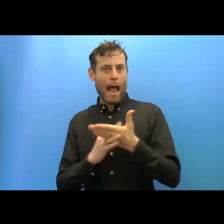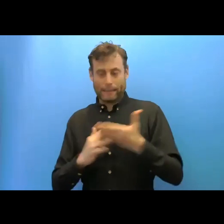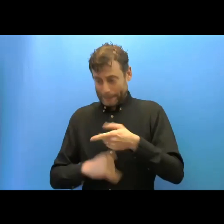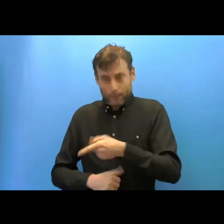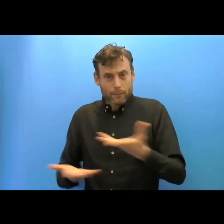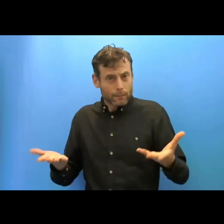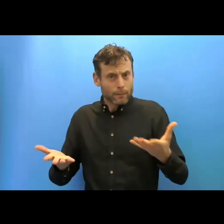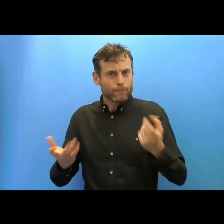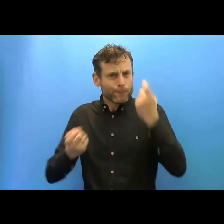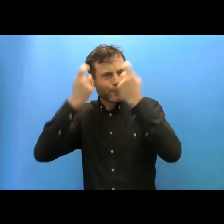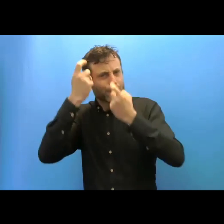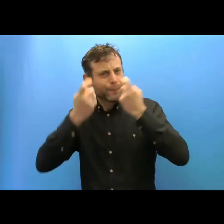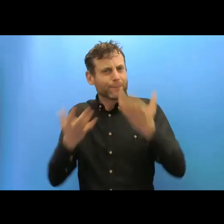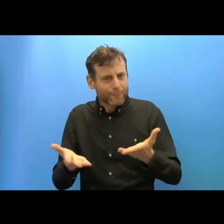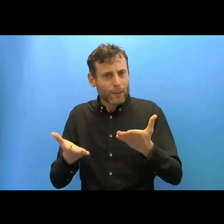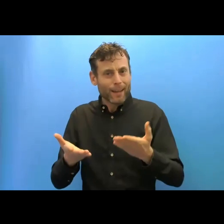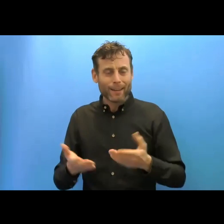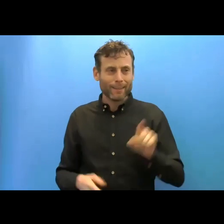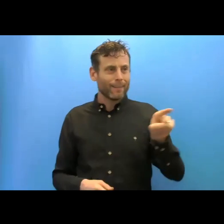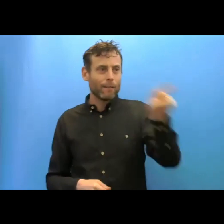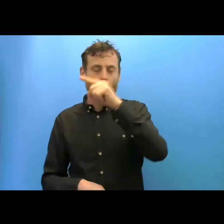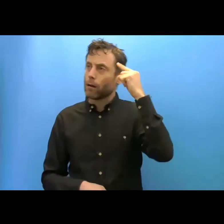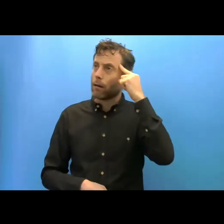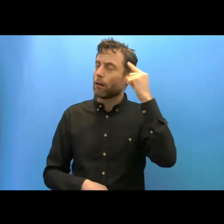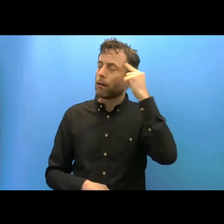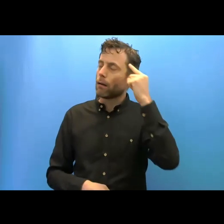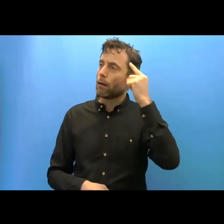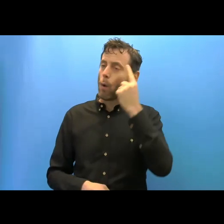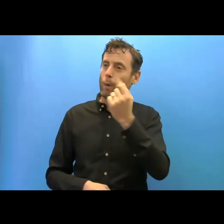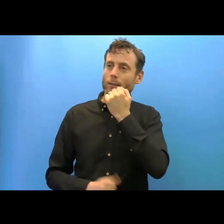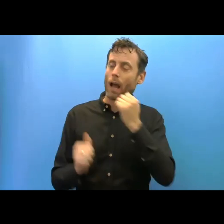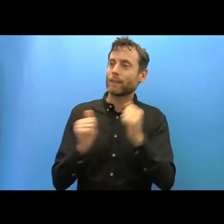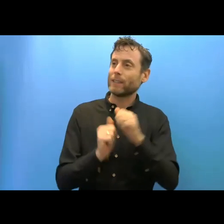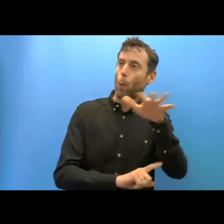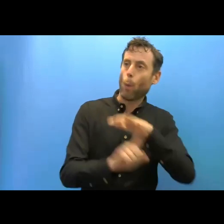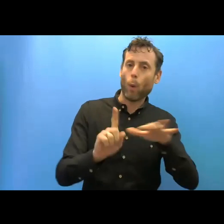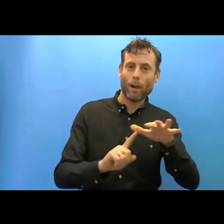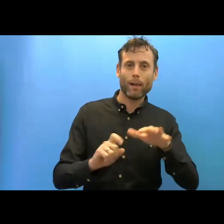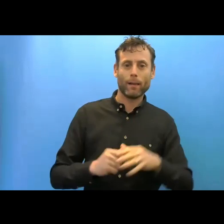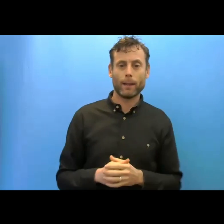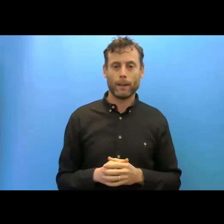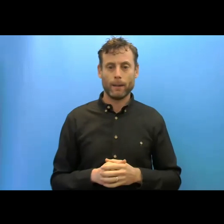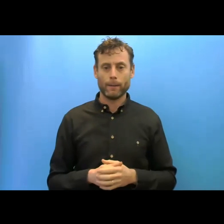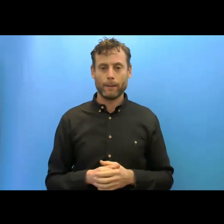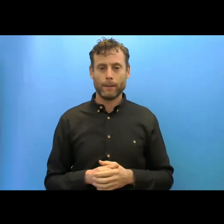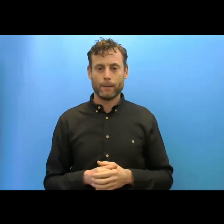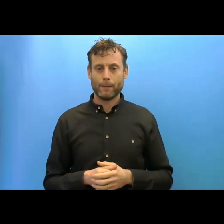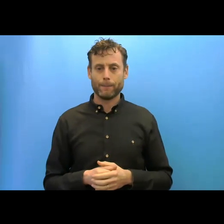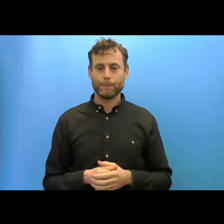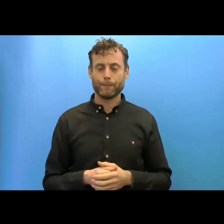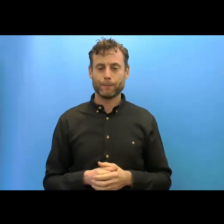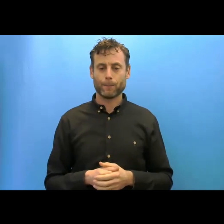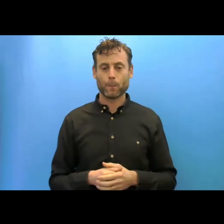this issue within society. What's happened since that? This work